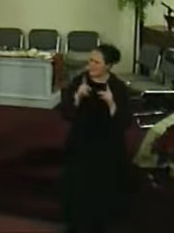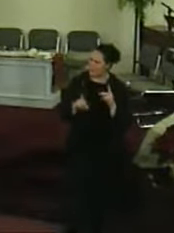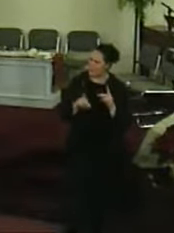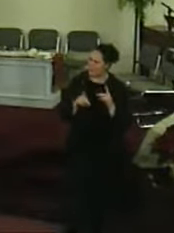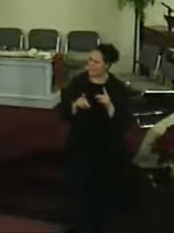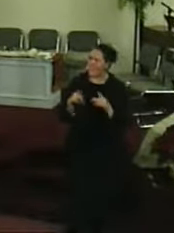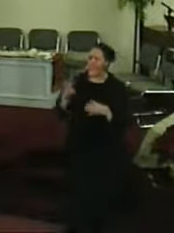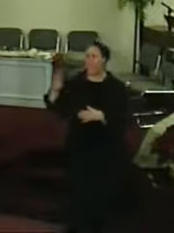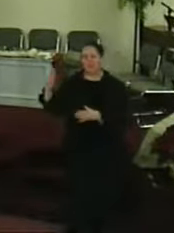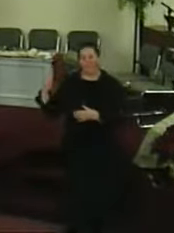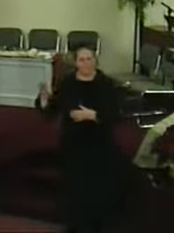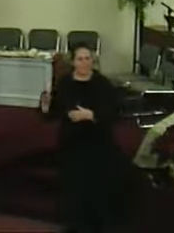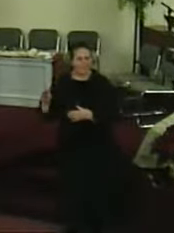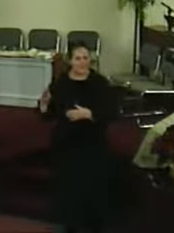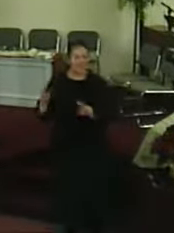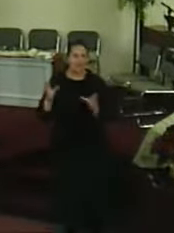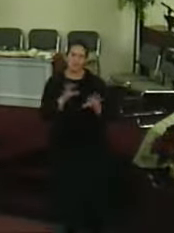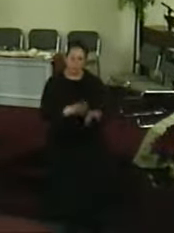of people.